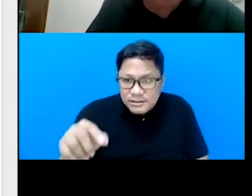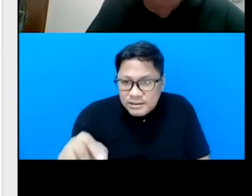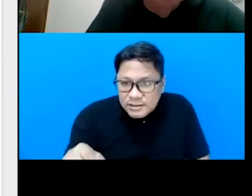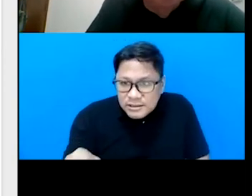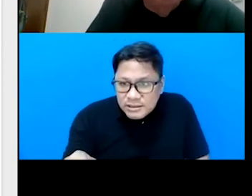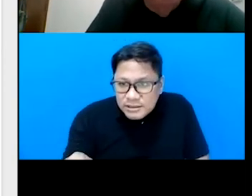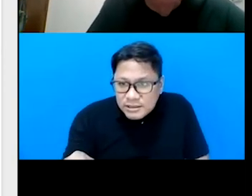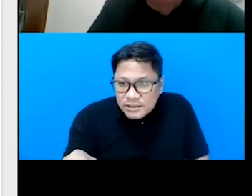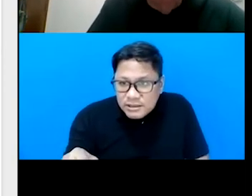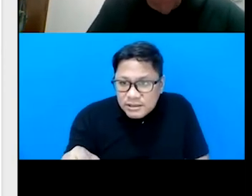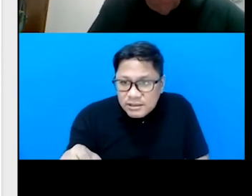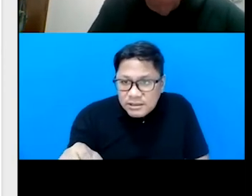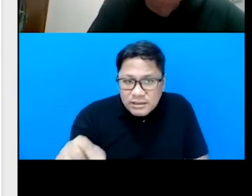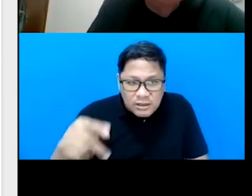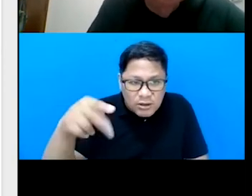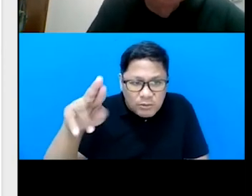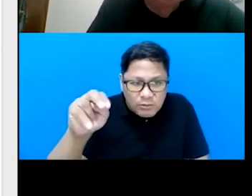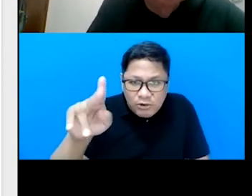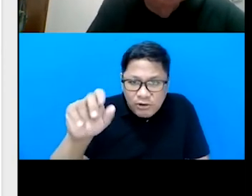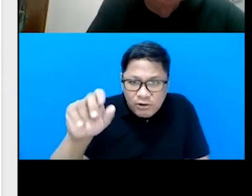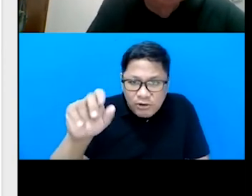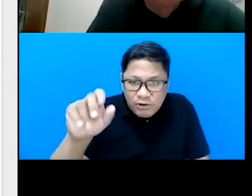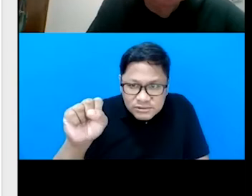Something I didn't catch before.